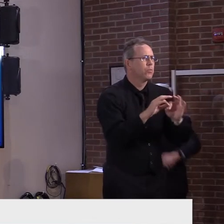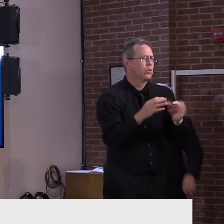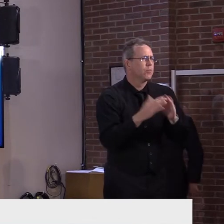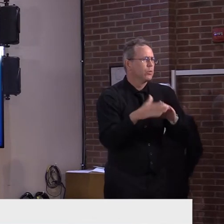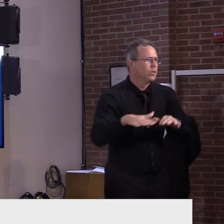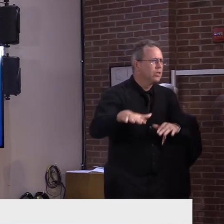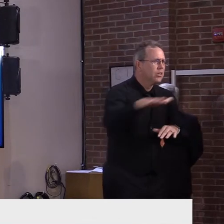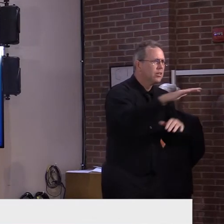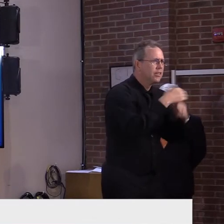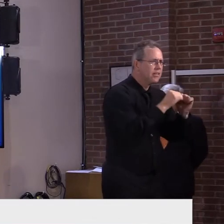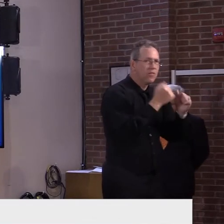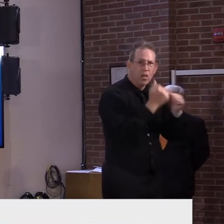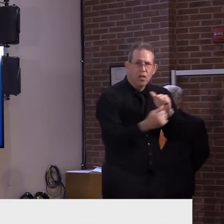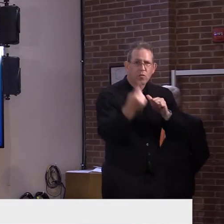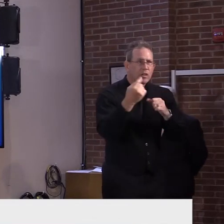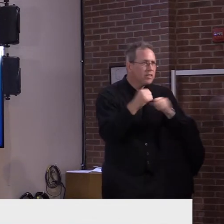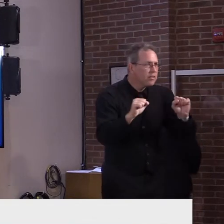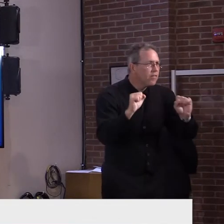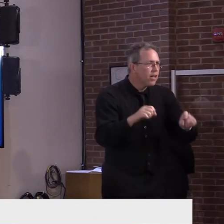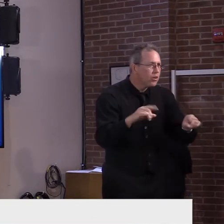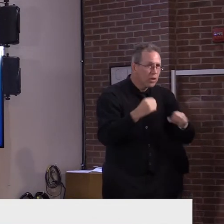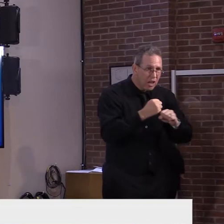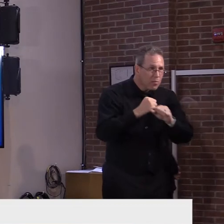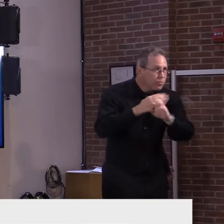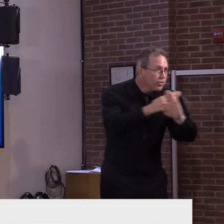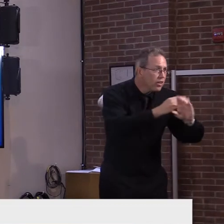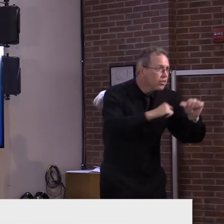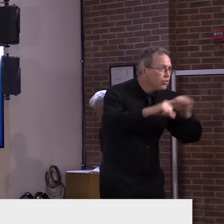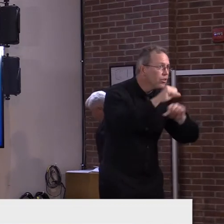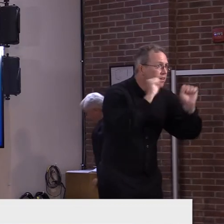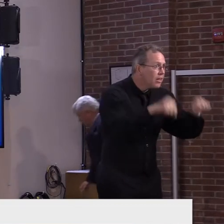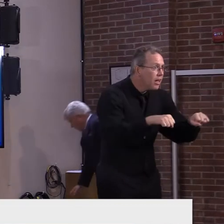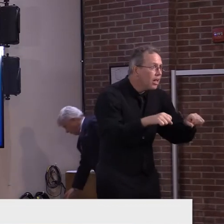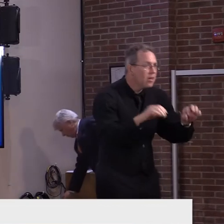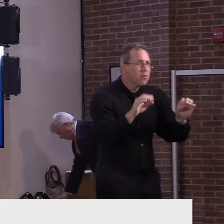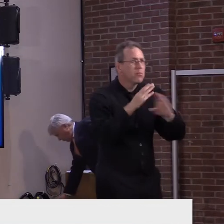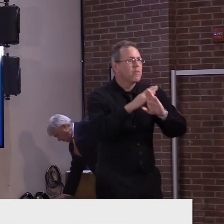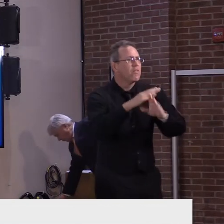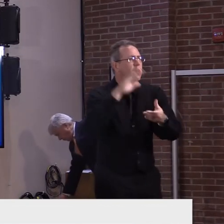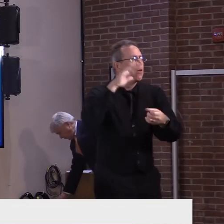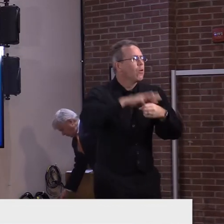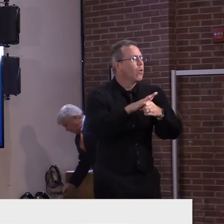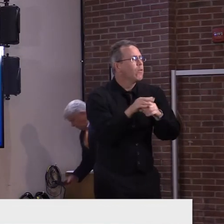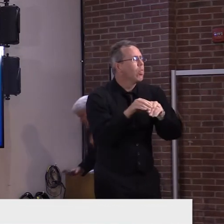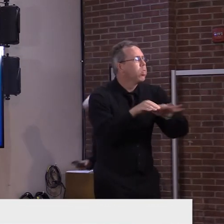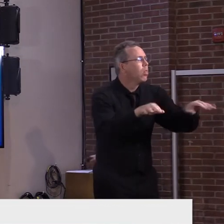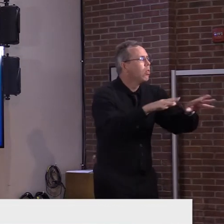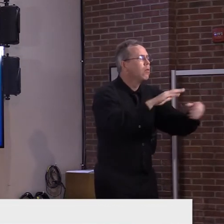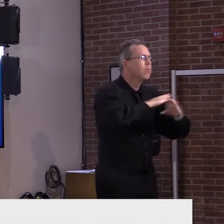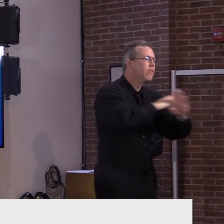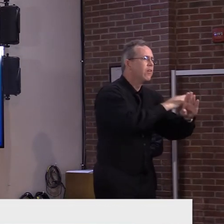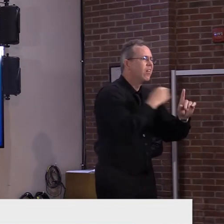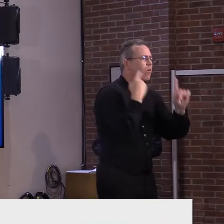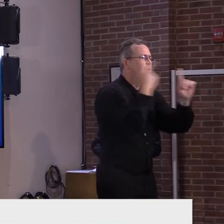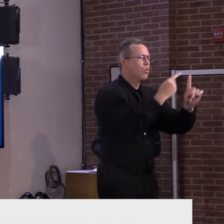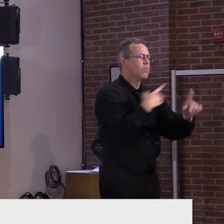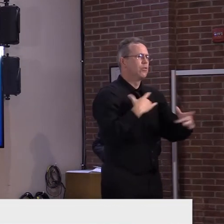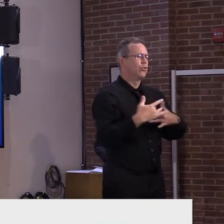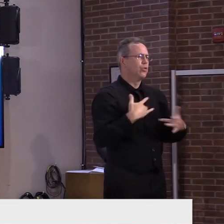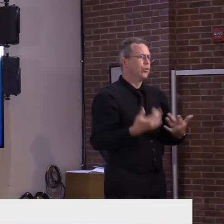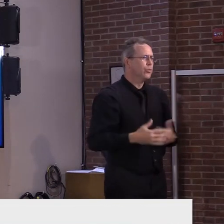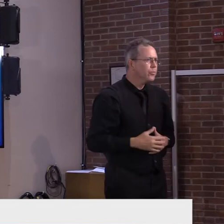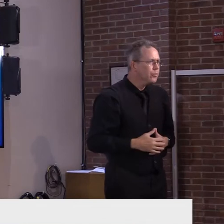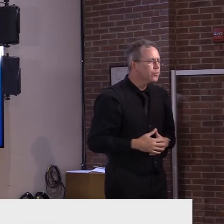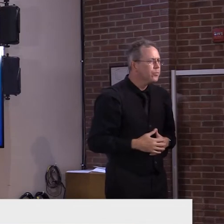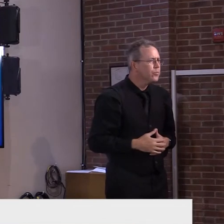control the level of virus that's possibly able to be transmitted from one person to another in our communities, again,